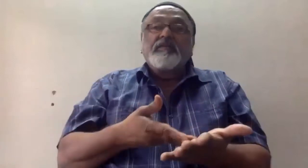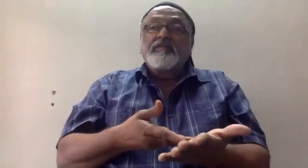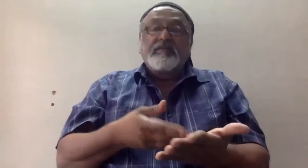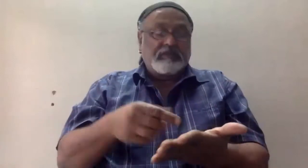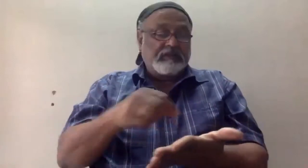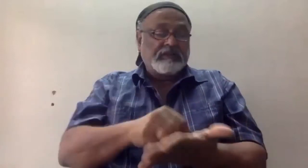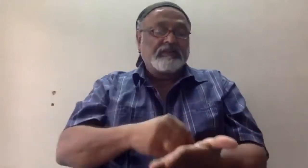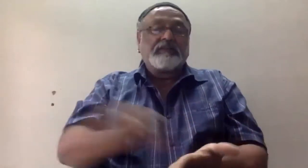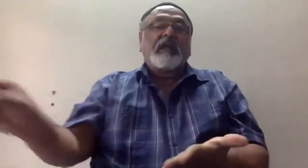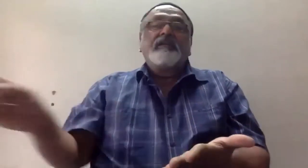witness.